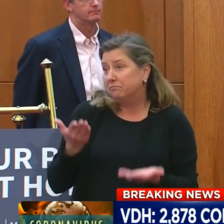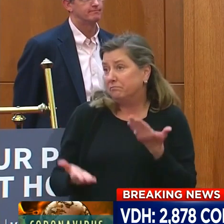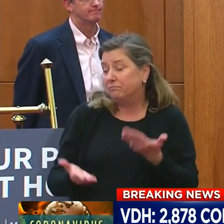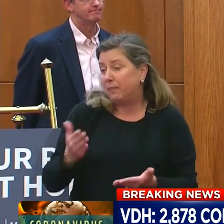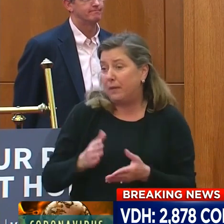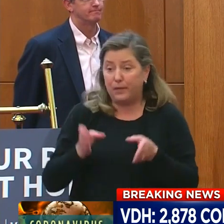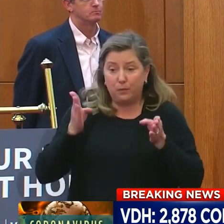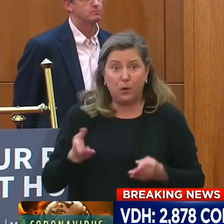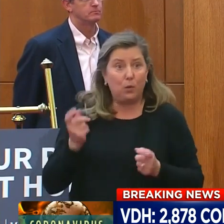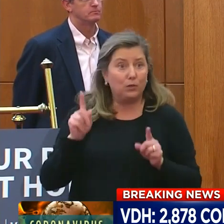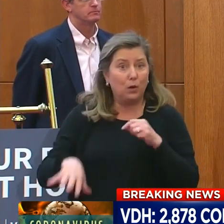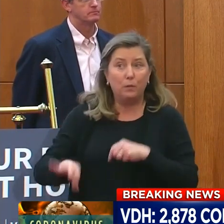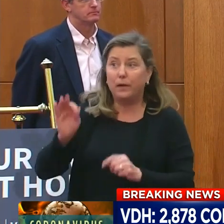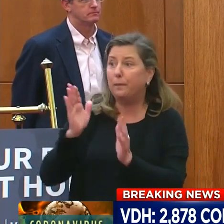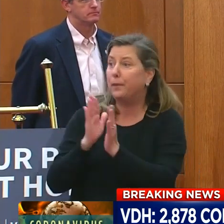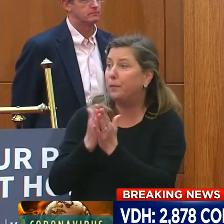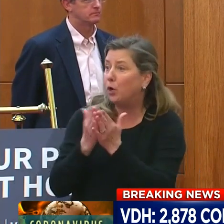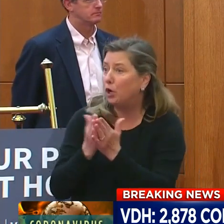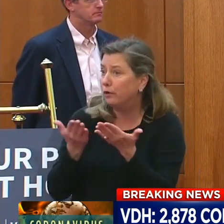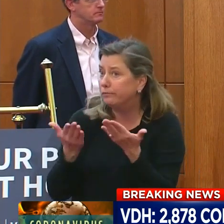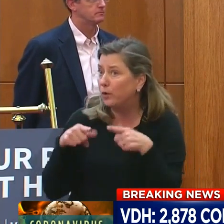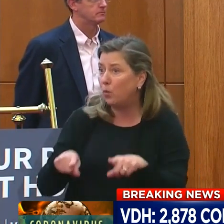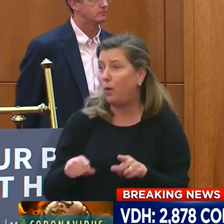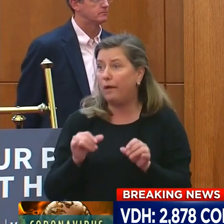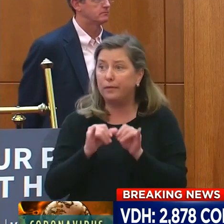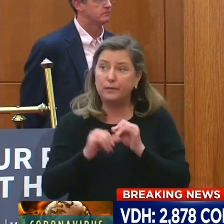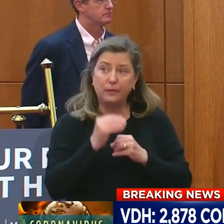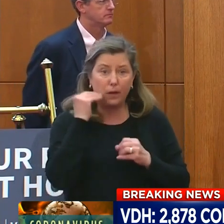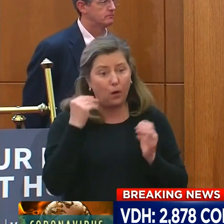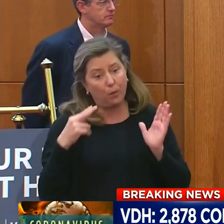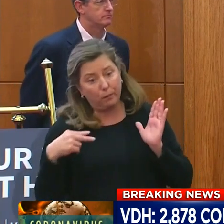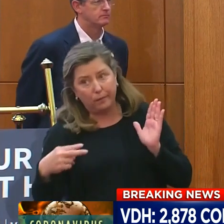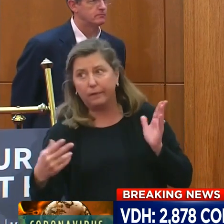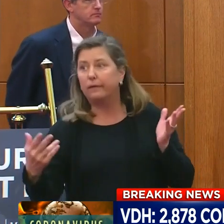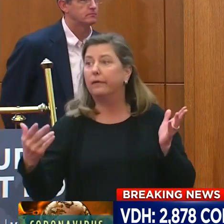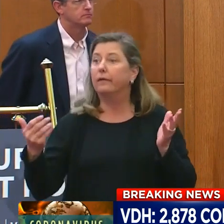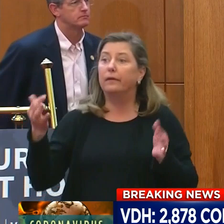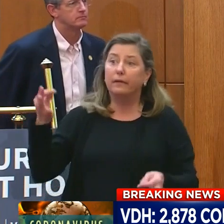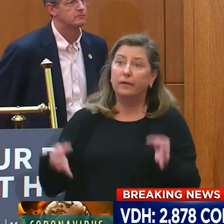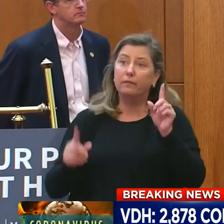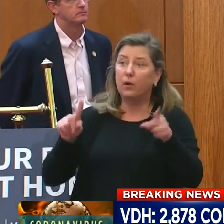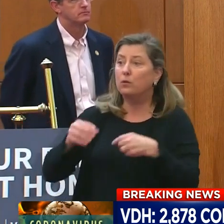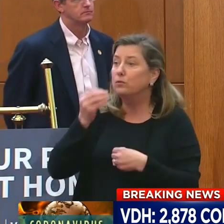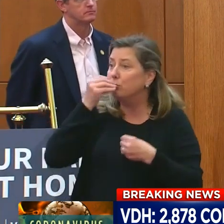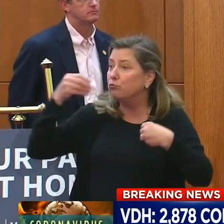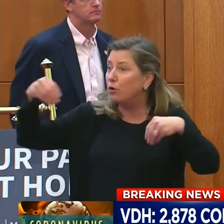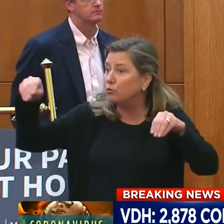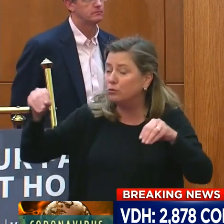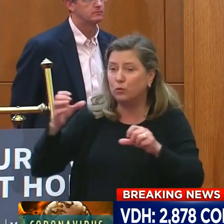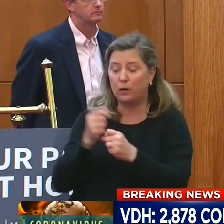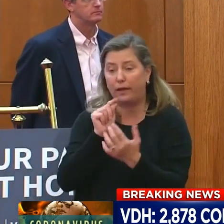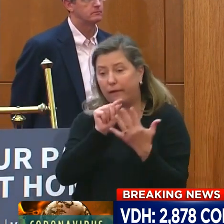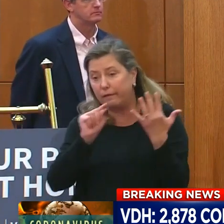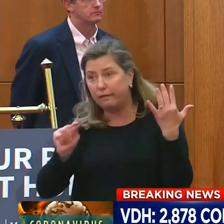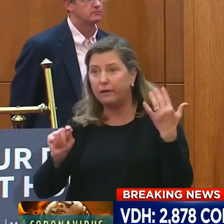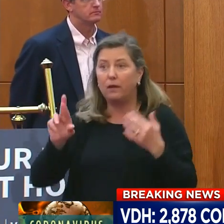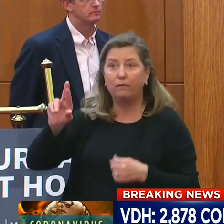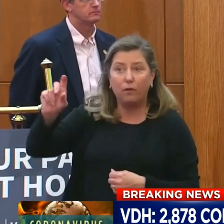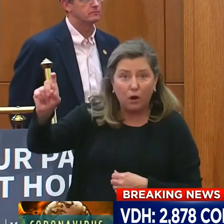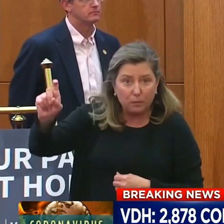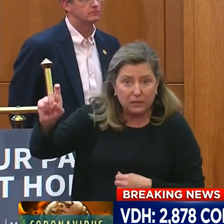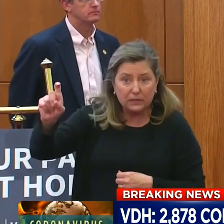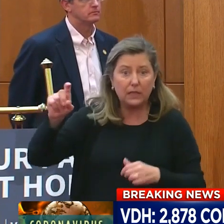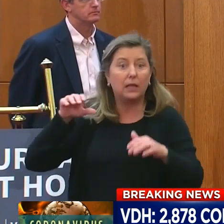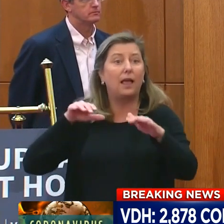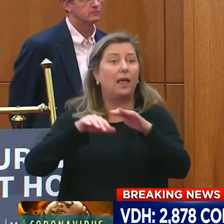may want to go pick up a book while they're staying at home, and if they go to a grocery store, get their supplies, or pharmacy, and they're out